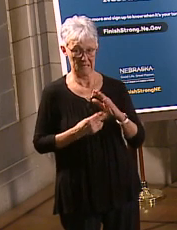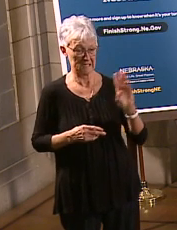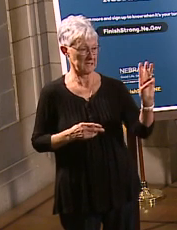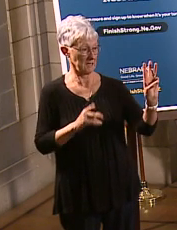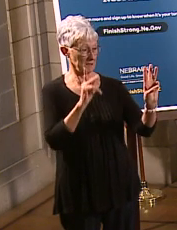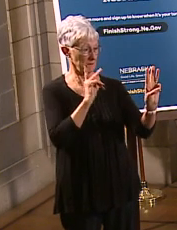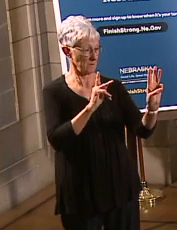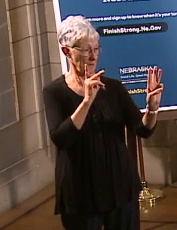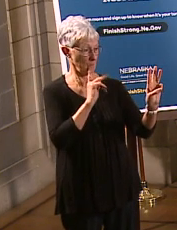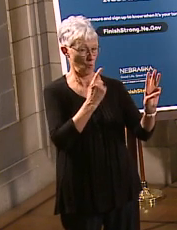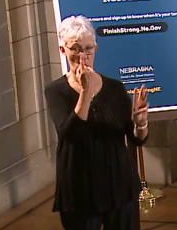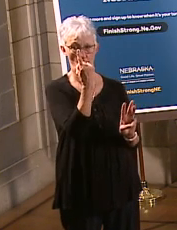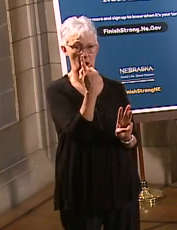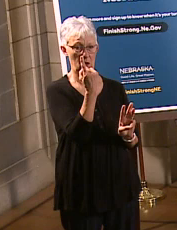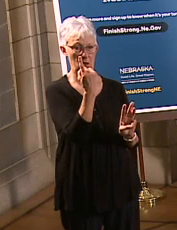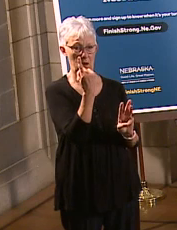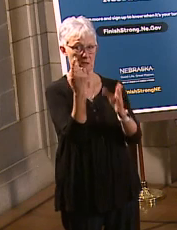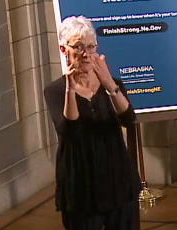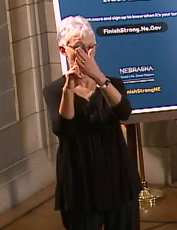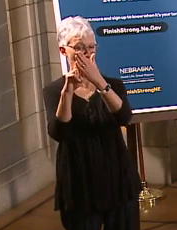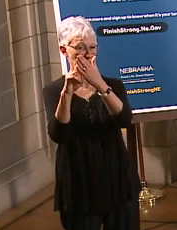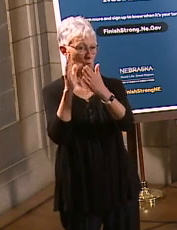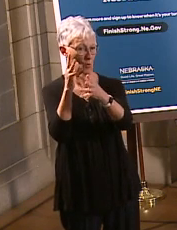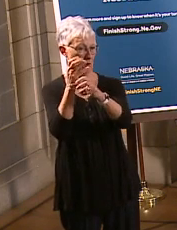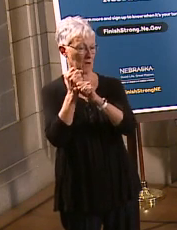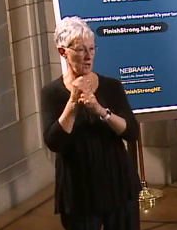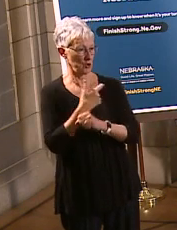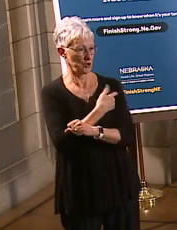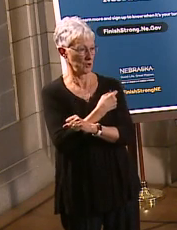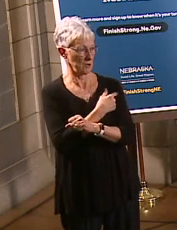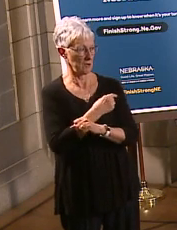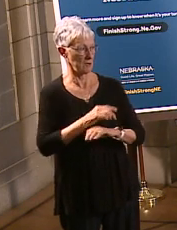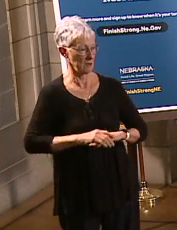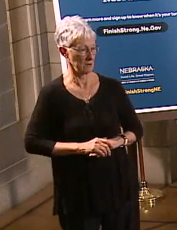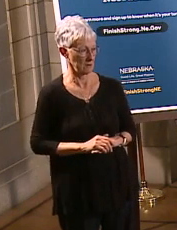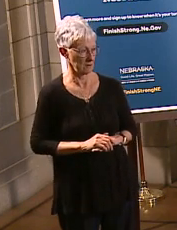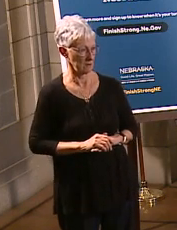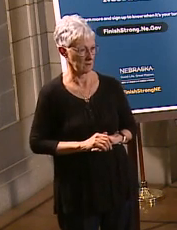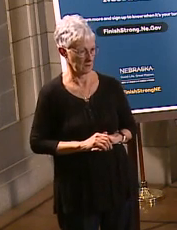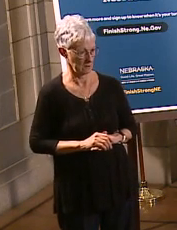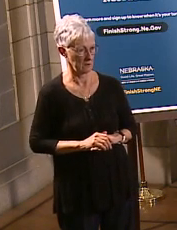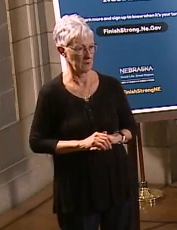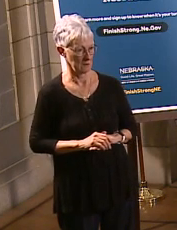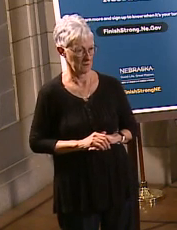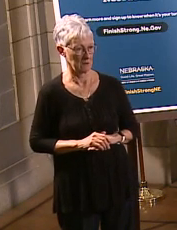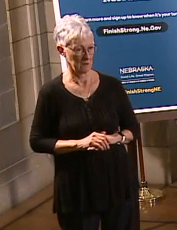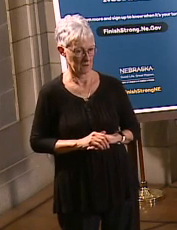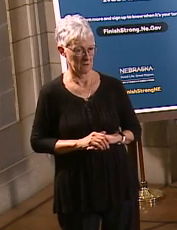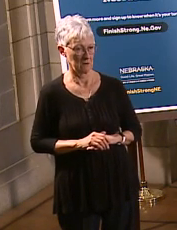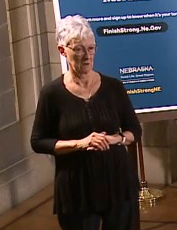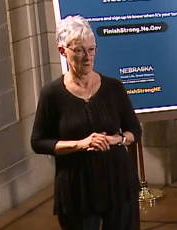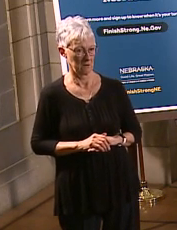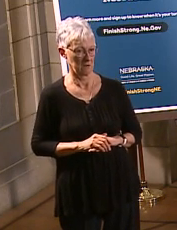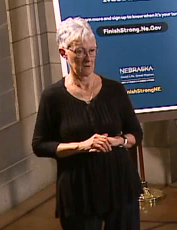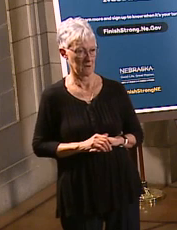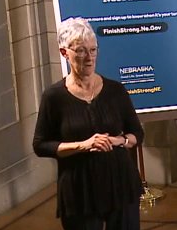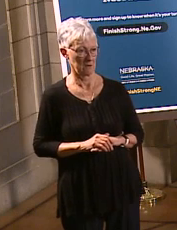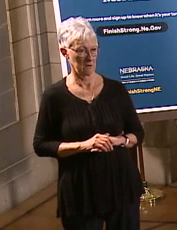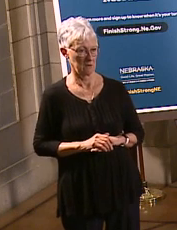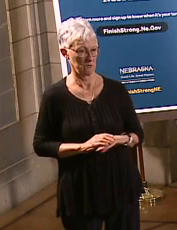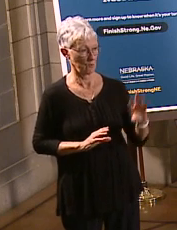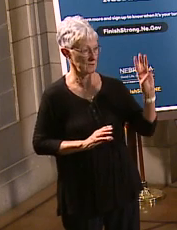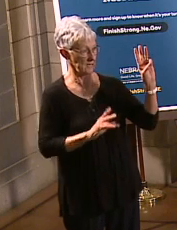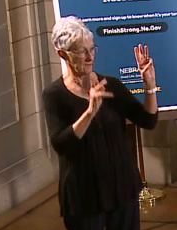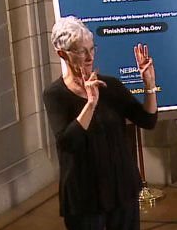for shots? So the question is, so far, if Paul's just doing the quick math, if only 1 in 6 people are signing up for